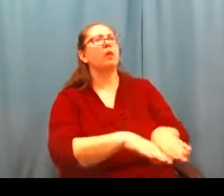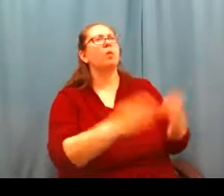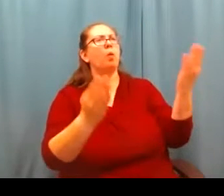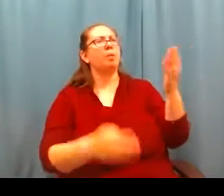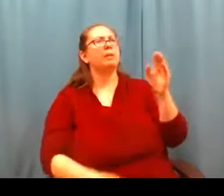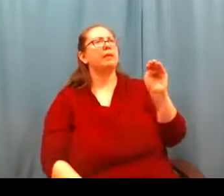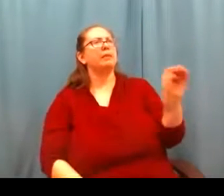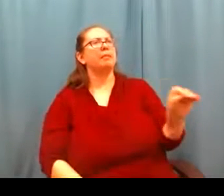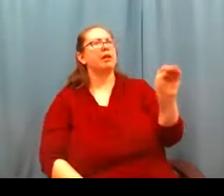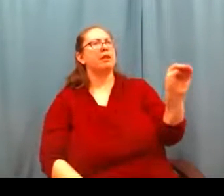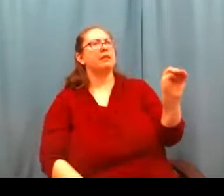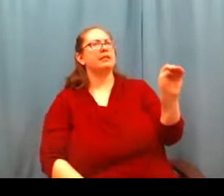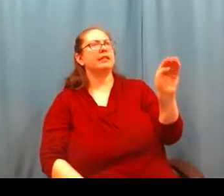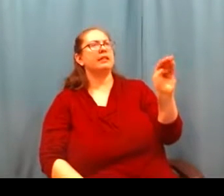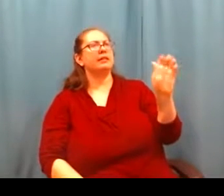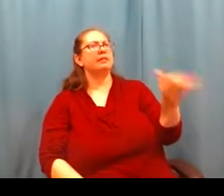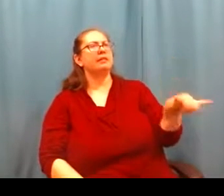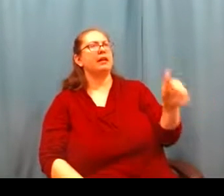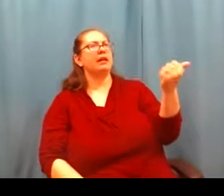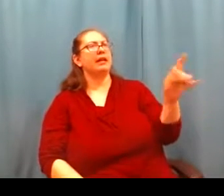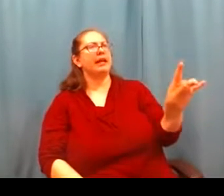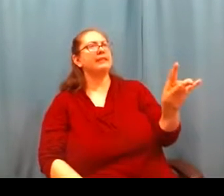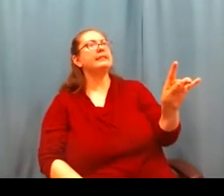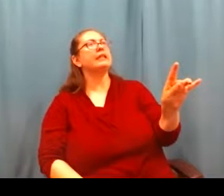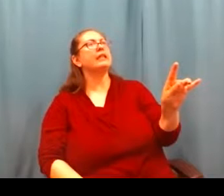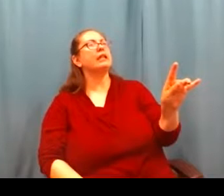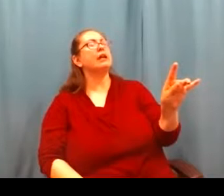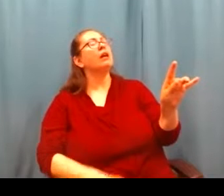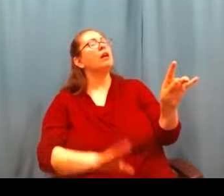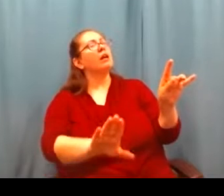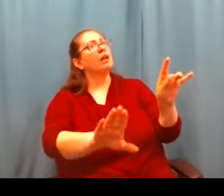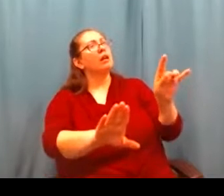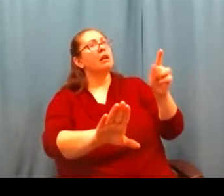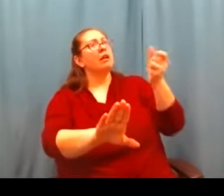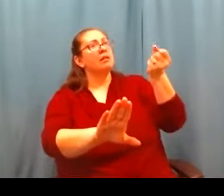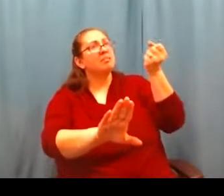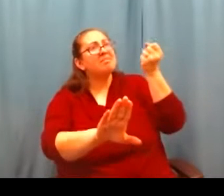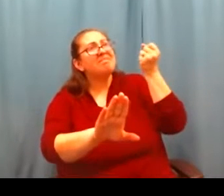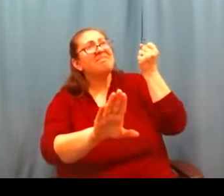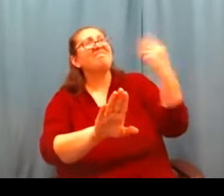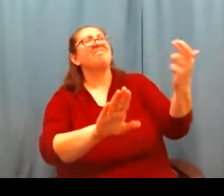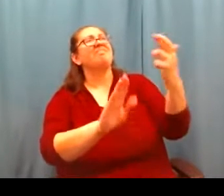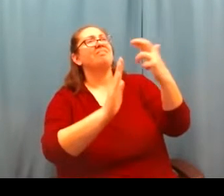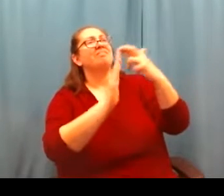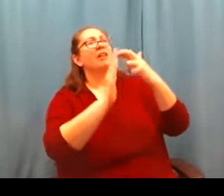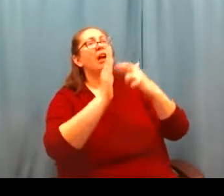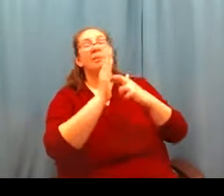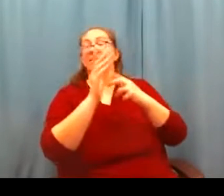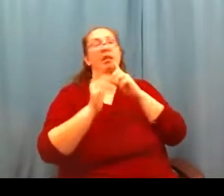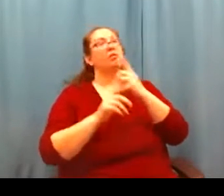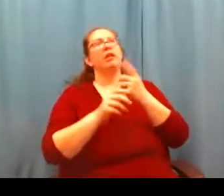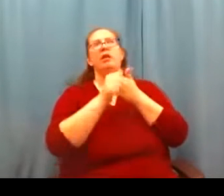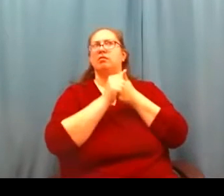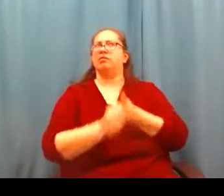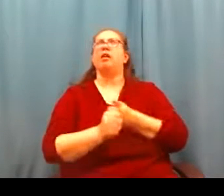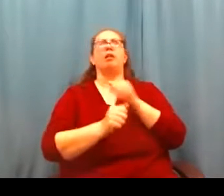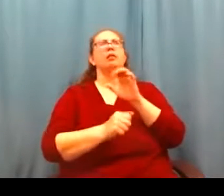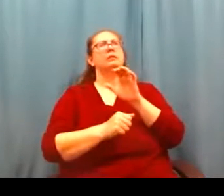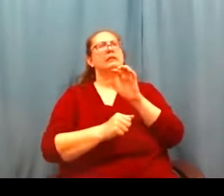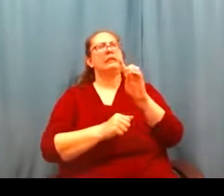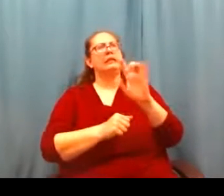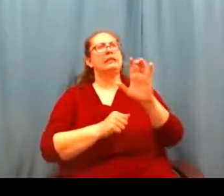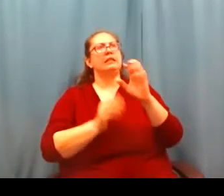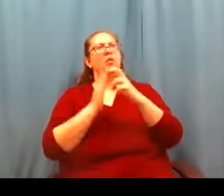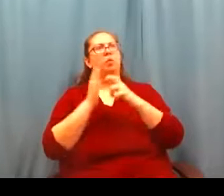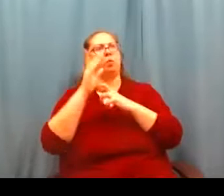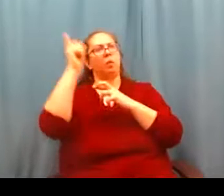18th for services with many guidelines. You really have to follow the CDC guidelines. But